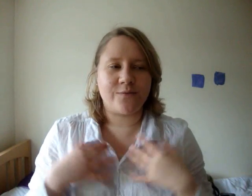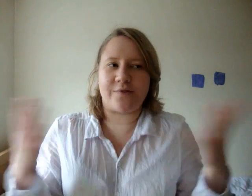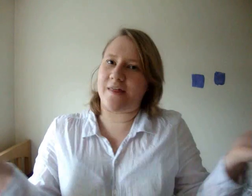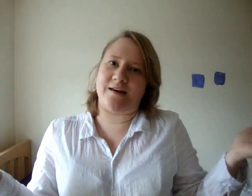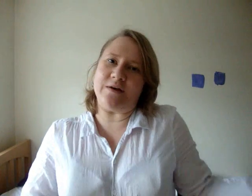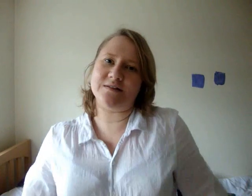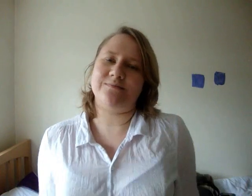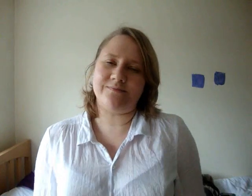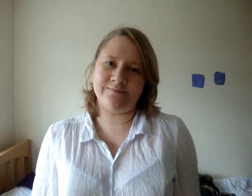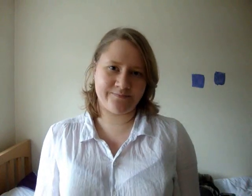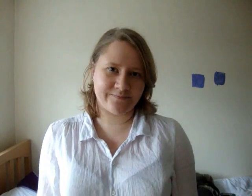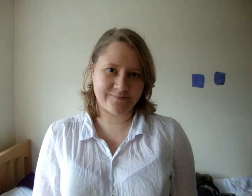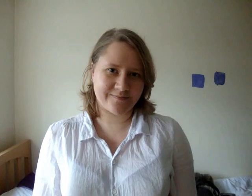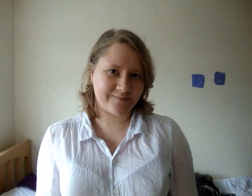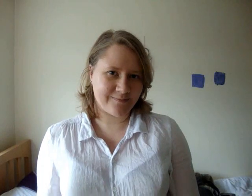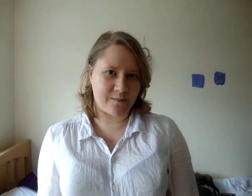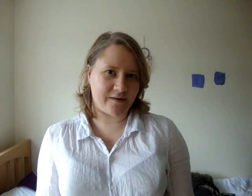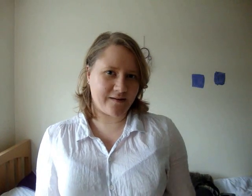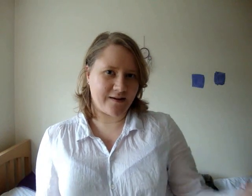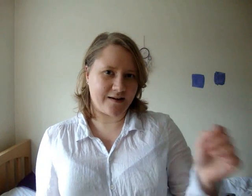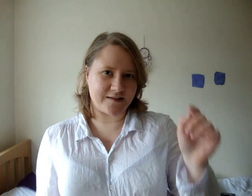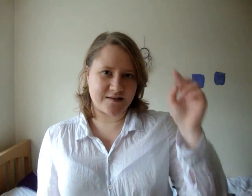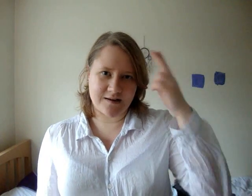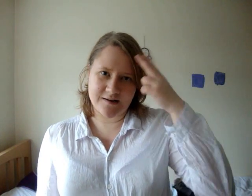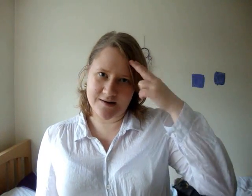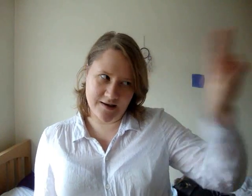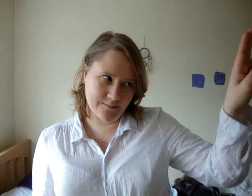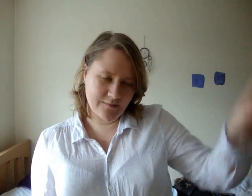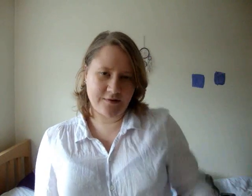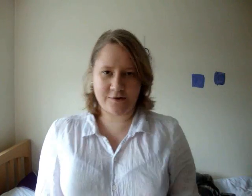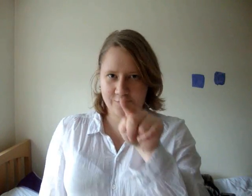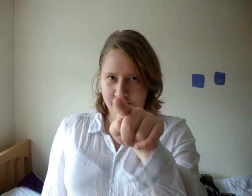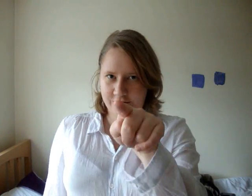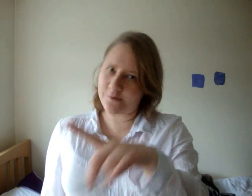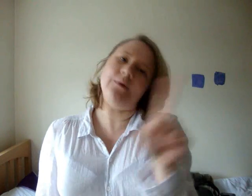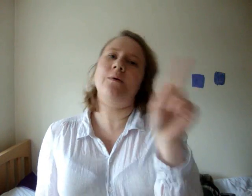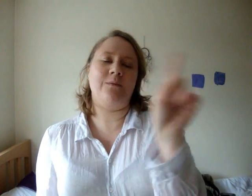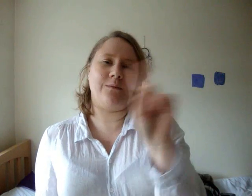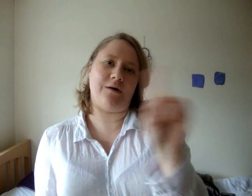what their name is? Remember, it's name, you, what?